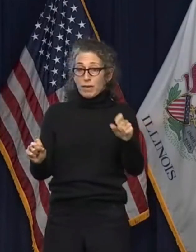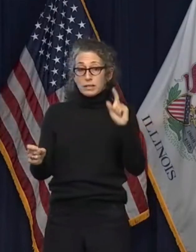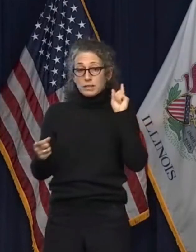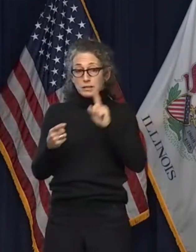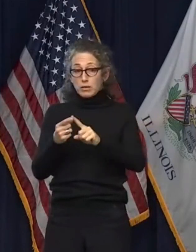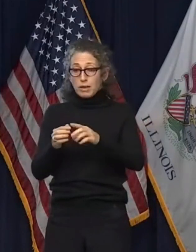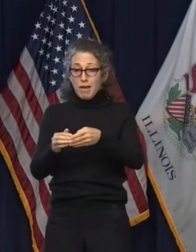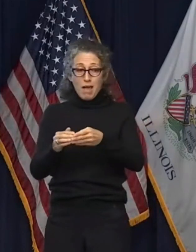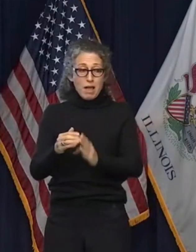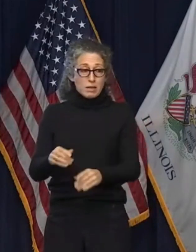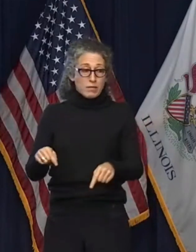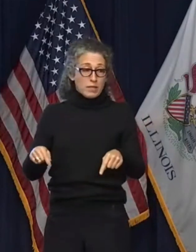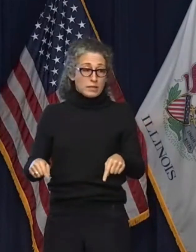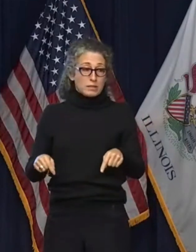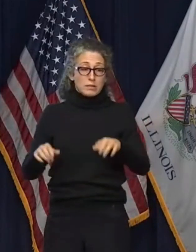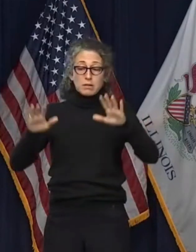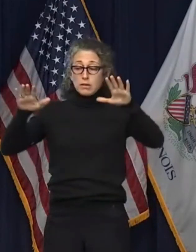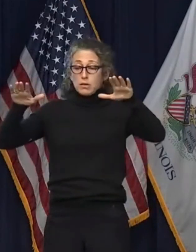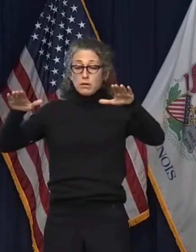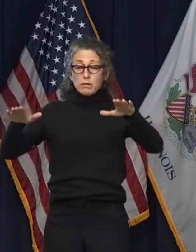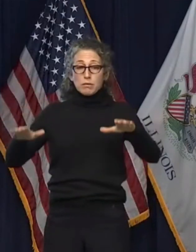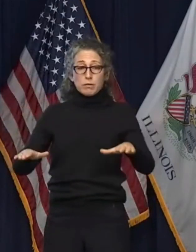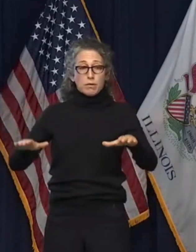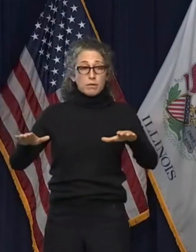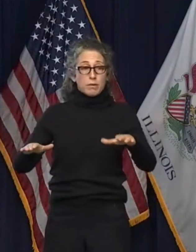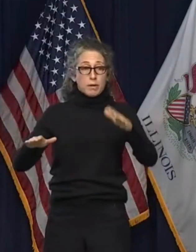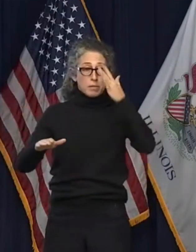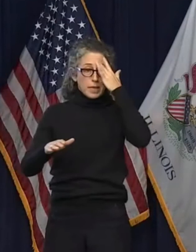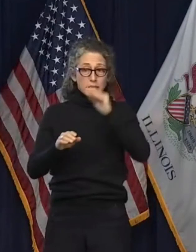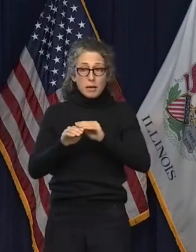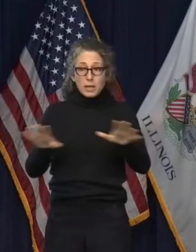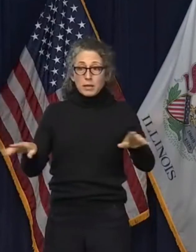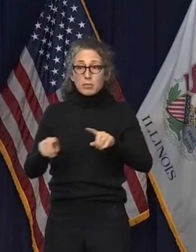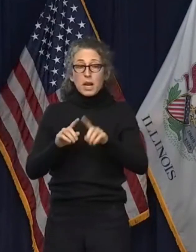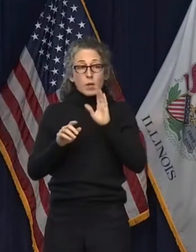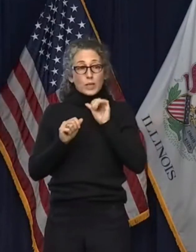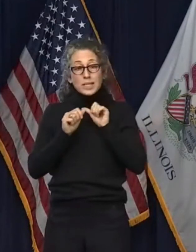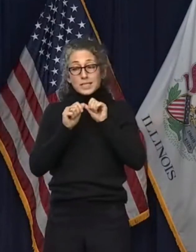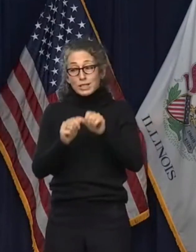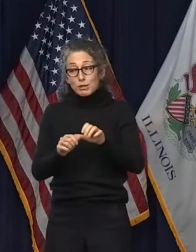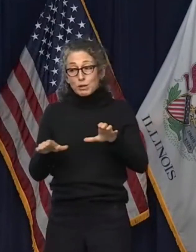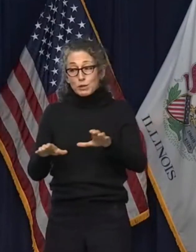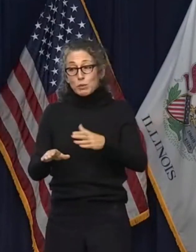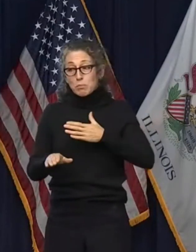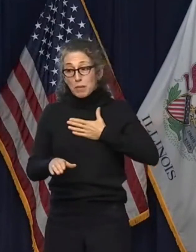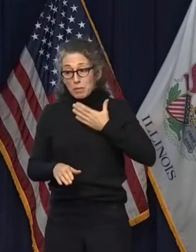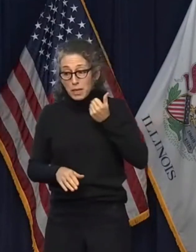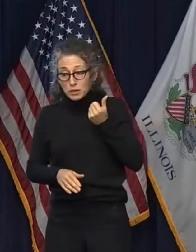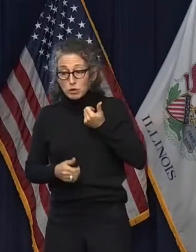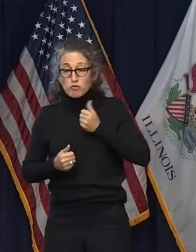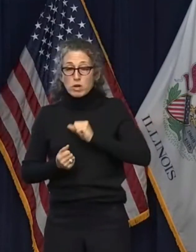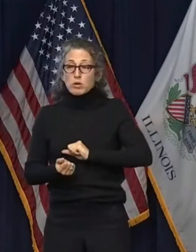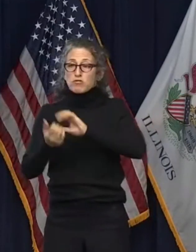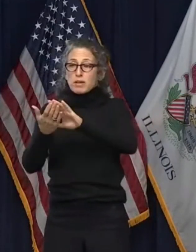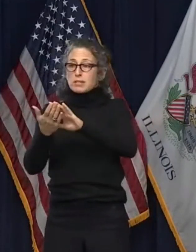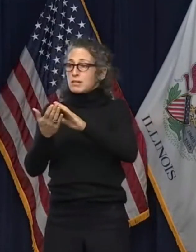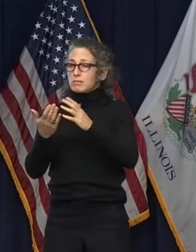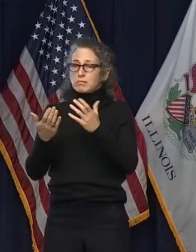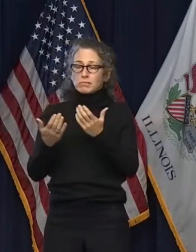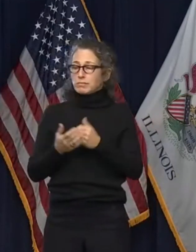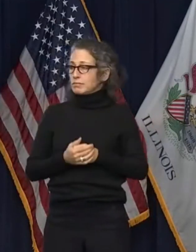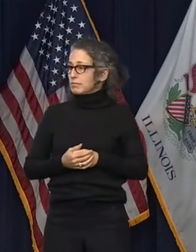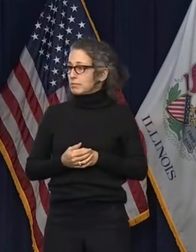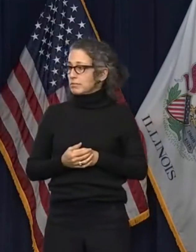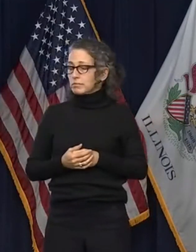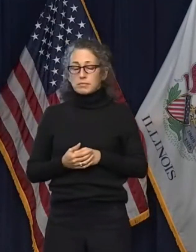this pandemic, and I'll continue to do my best and try to address it in every way that I can.